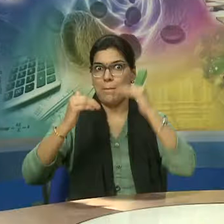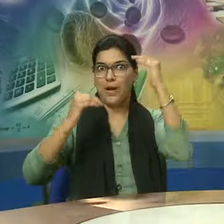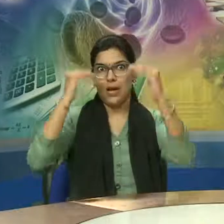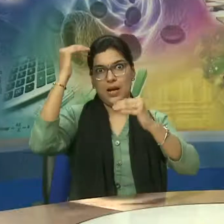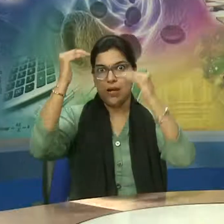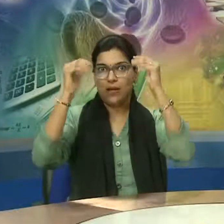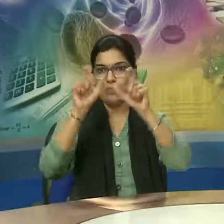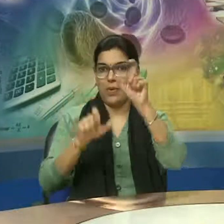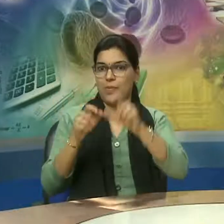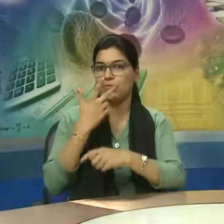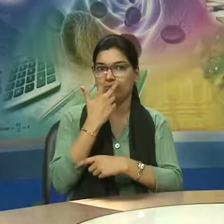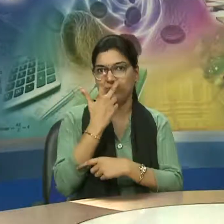Childlike,